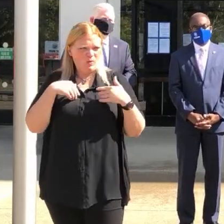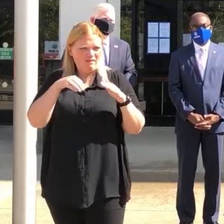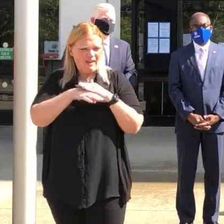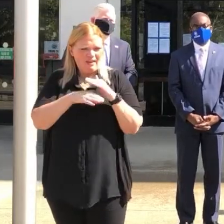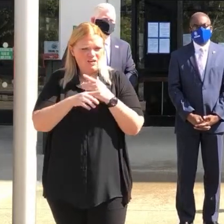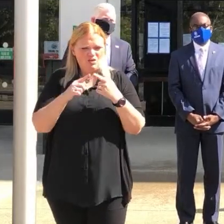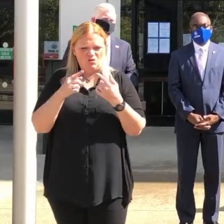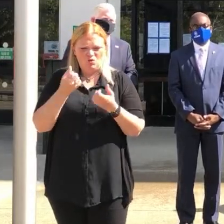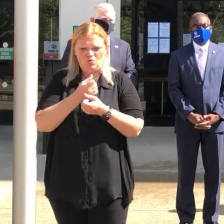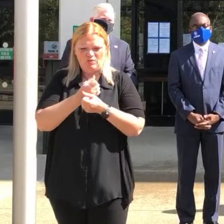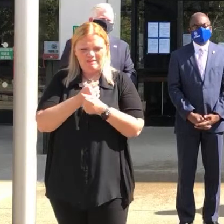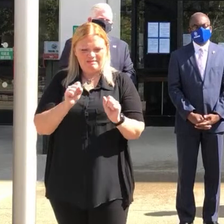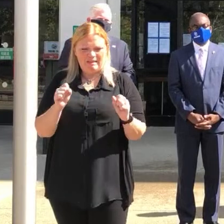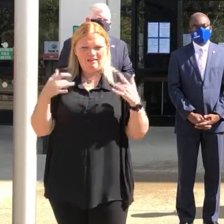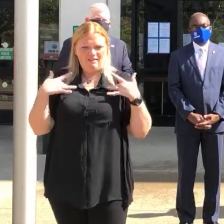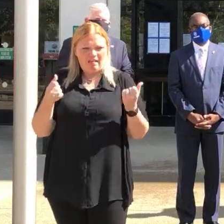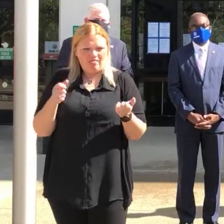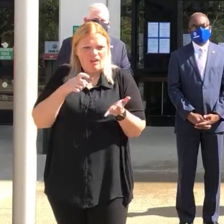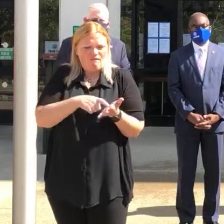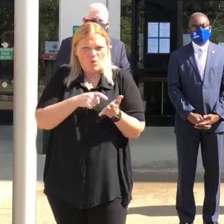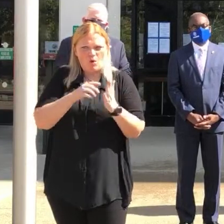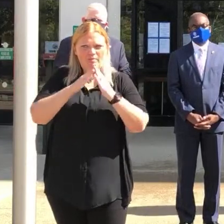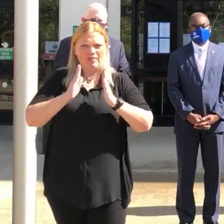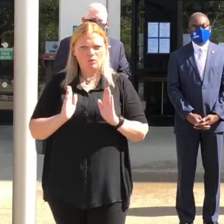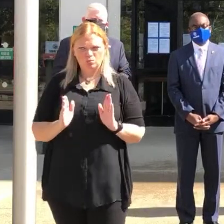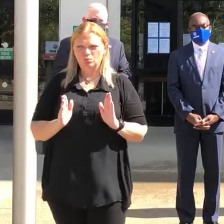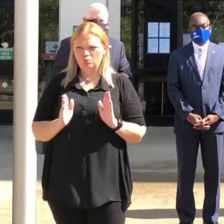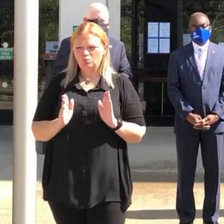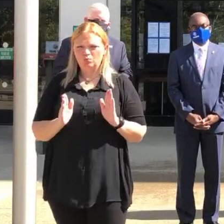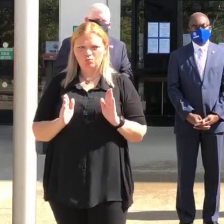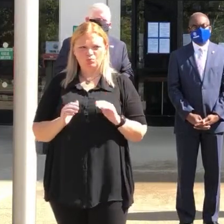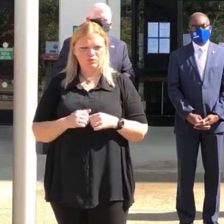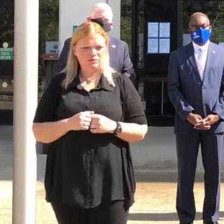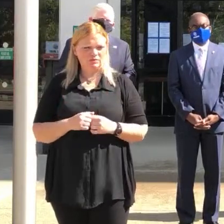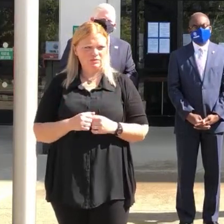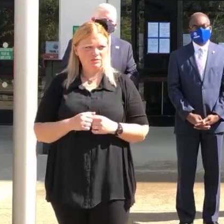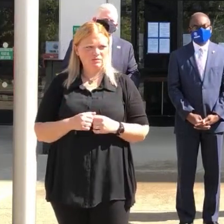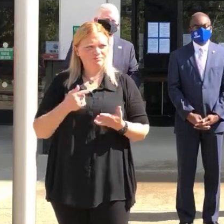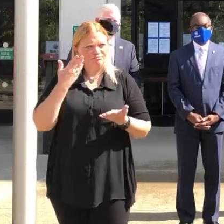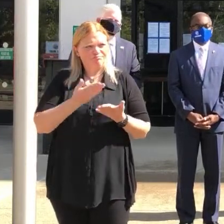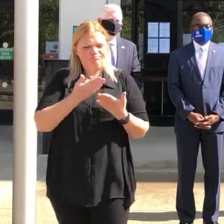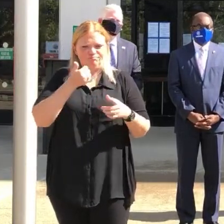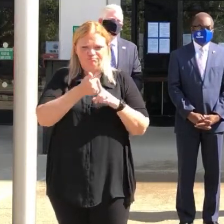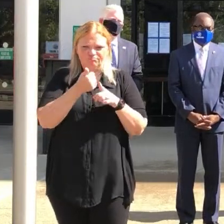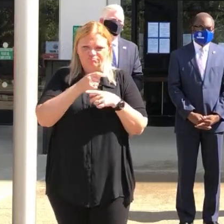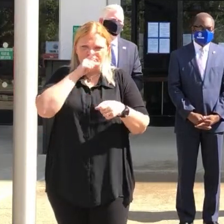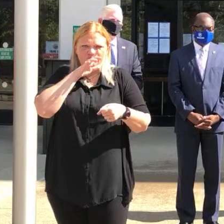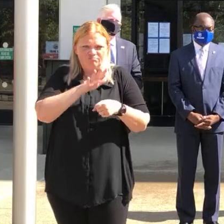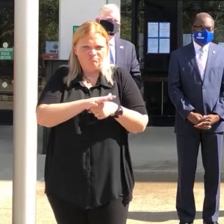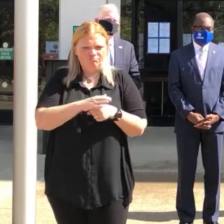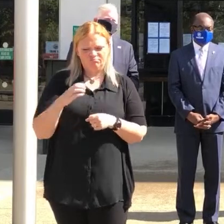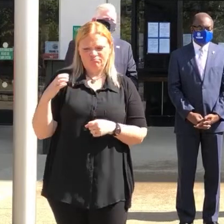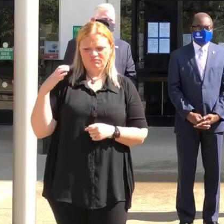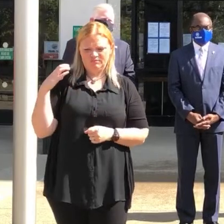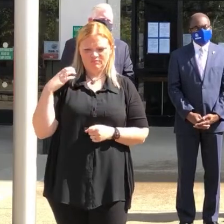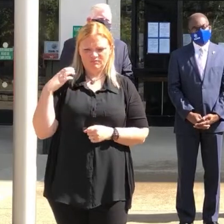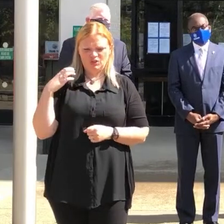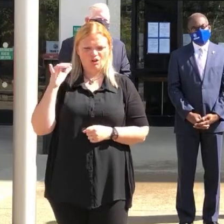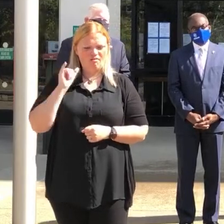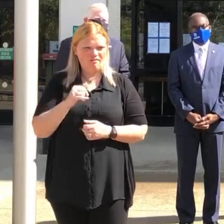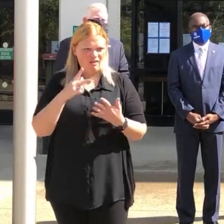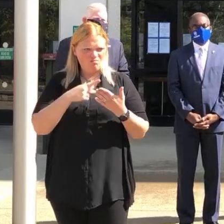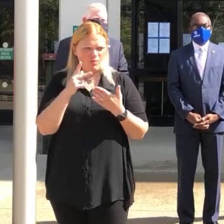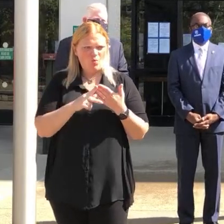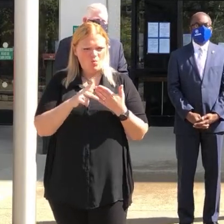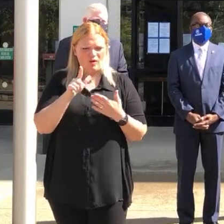to safe, healthy and affordable housing. He has shown himself committed as the chair of Live Well Erie. We see it